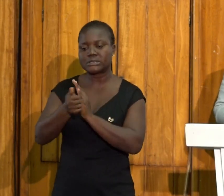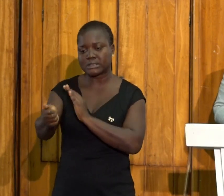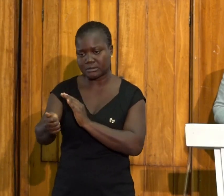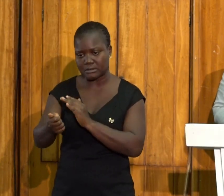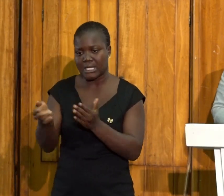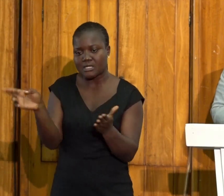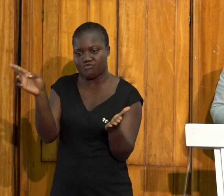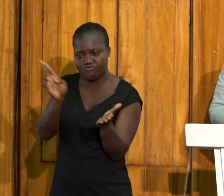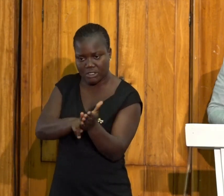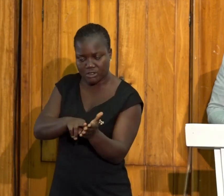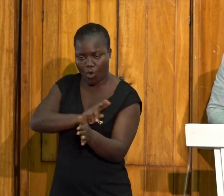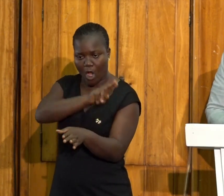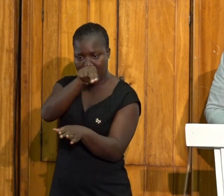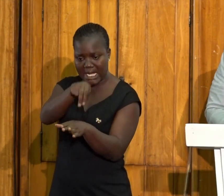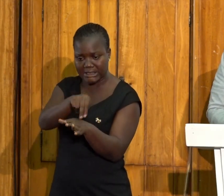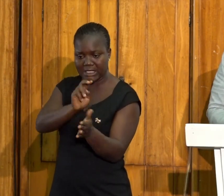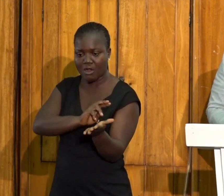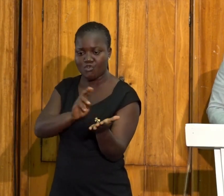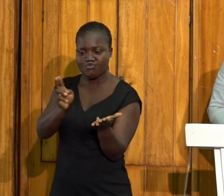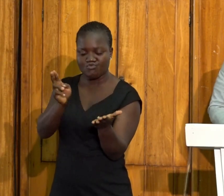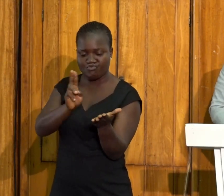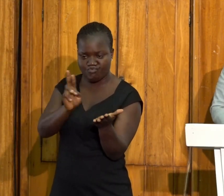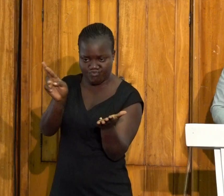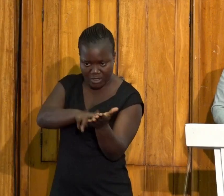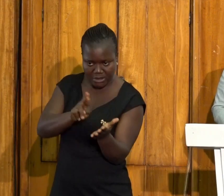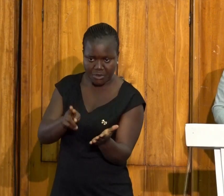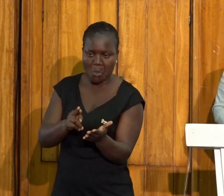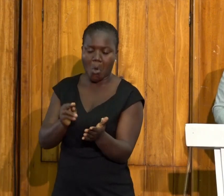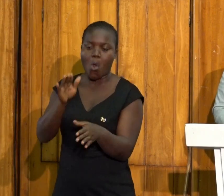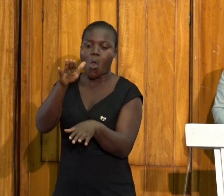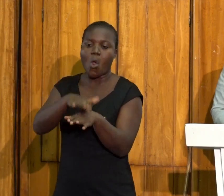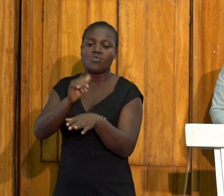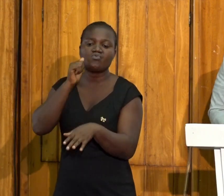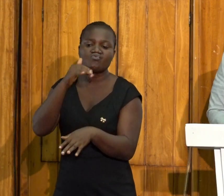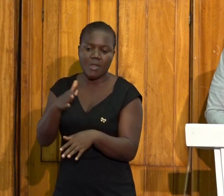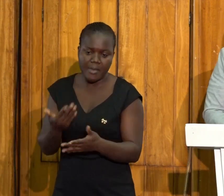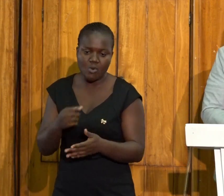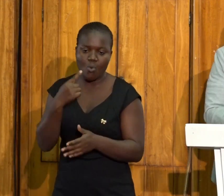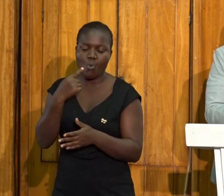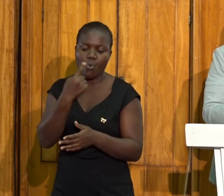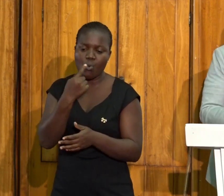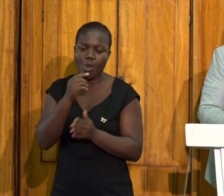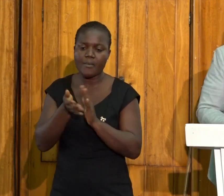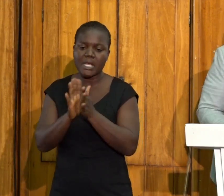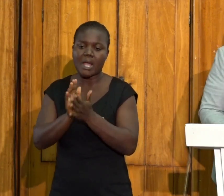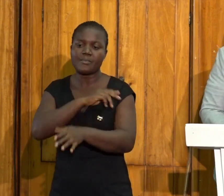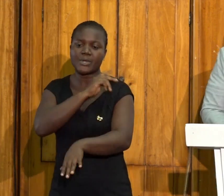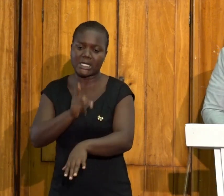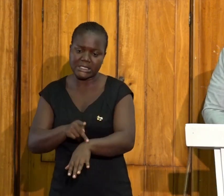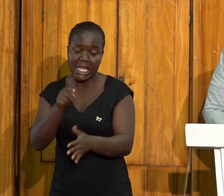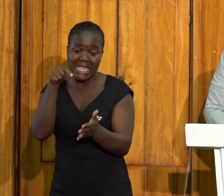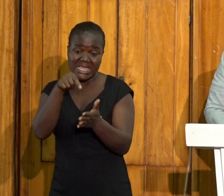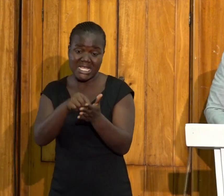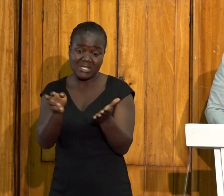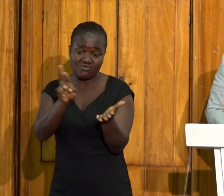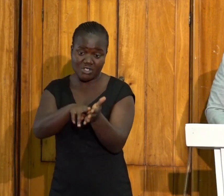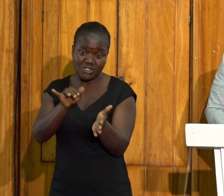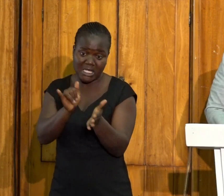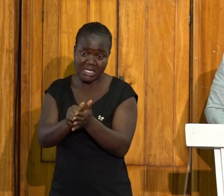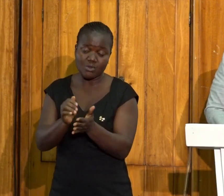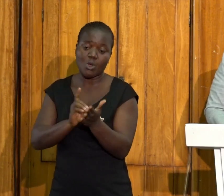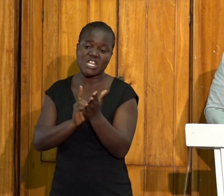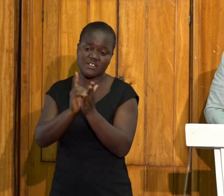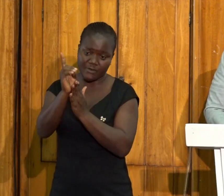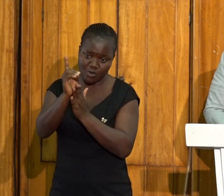national registry of birth outcomes on women who become pregnant on PrEP. This is a registry that we developed,